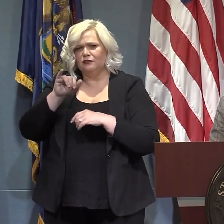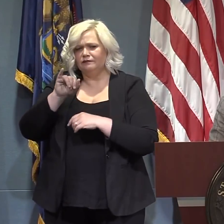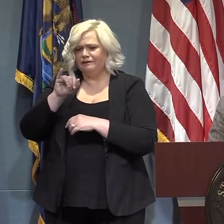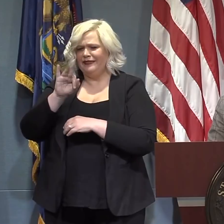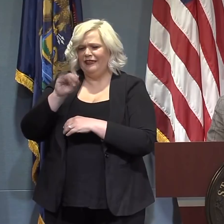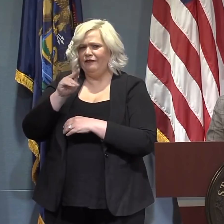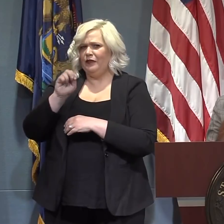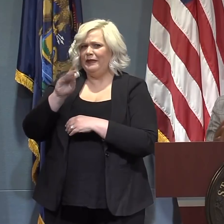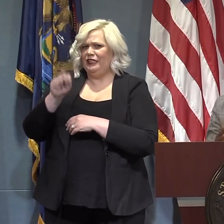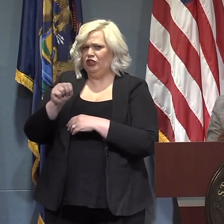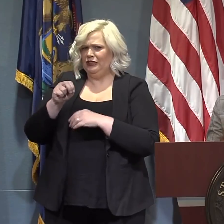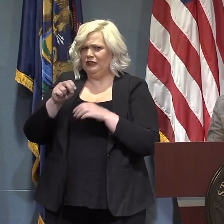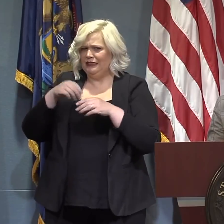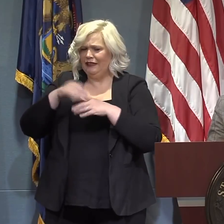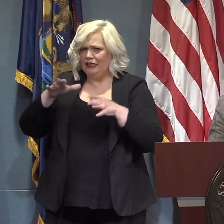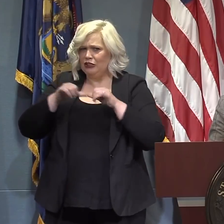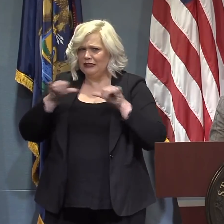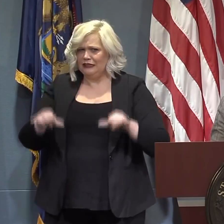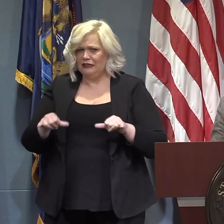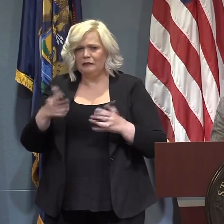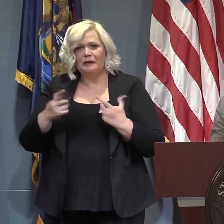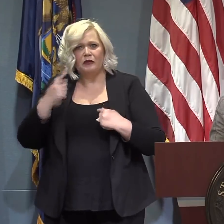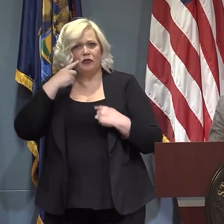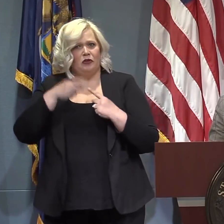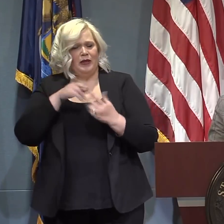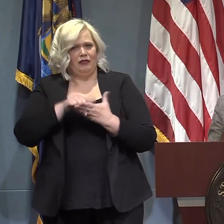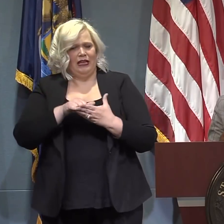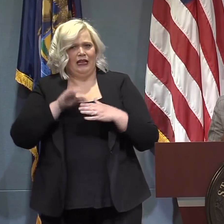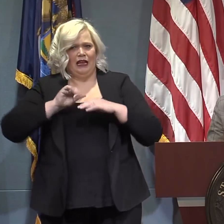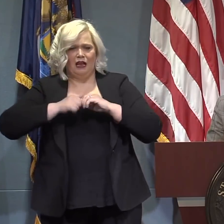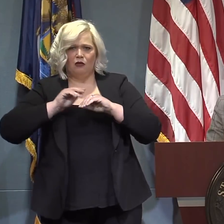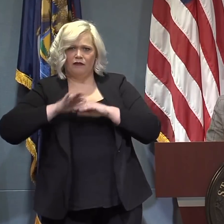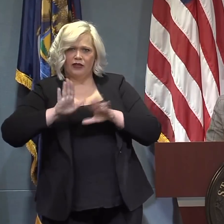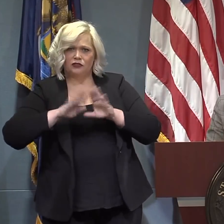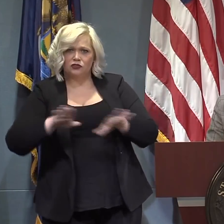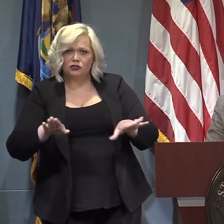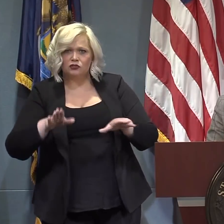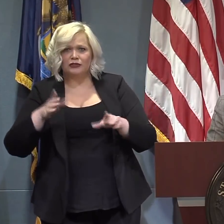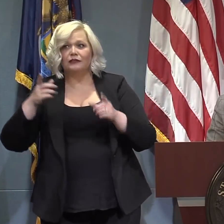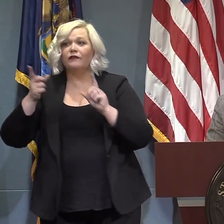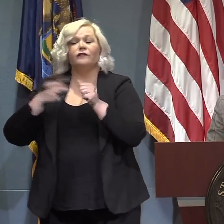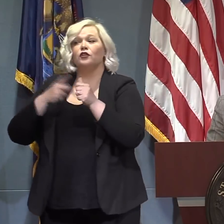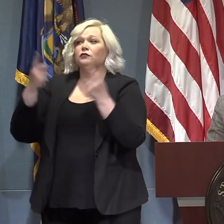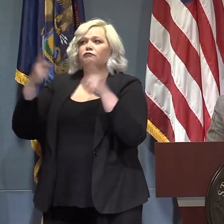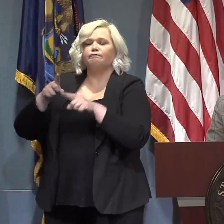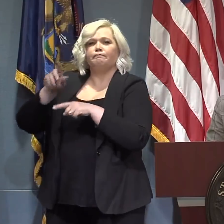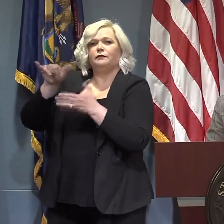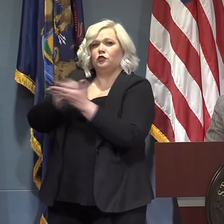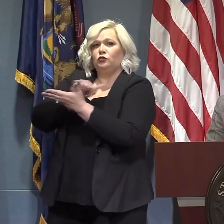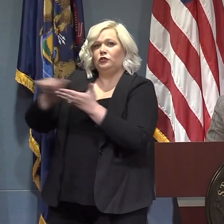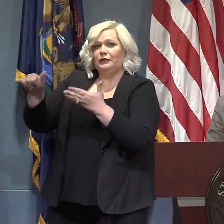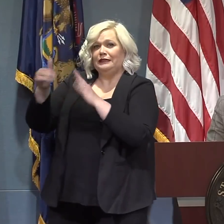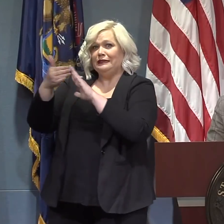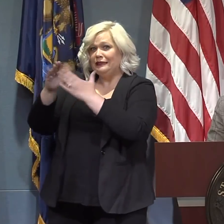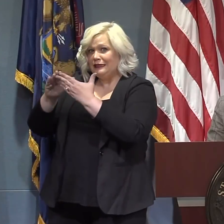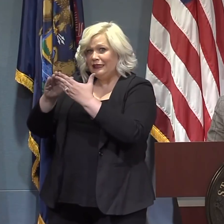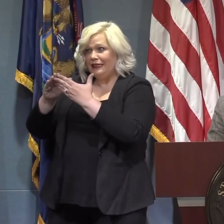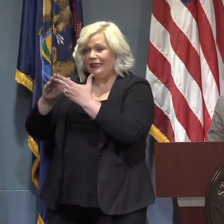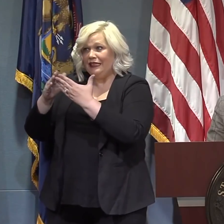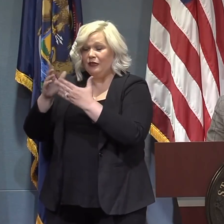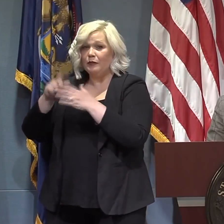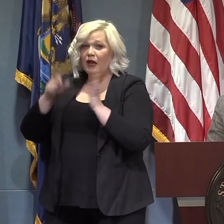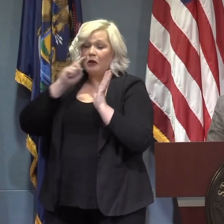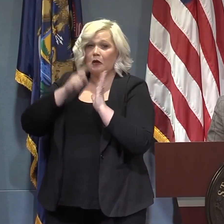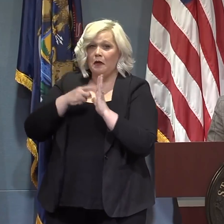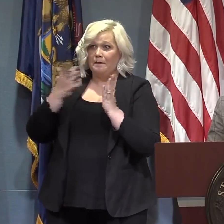COVID-19. Many of you may have heard about this mysterious illness that was reported out of New York City, but we are also seeing signs that it